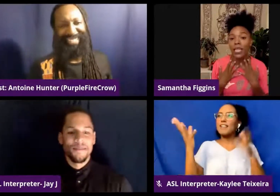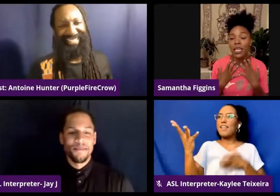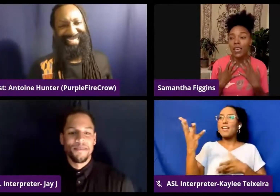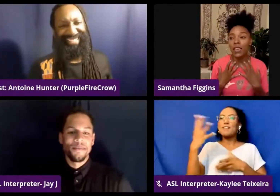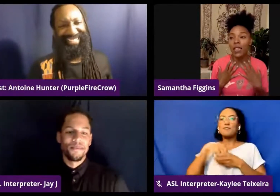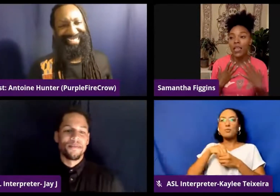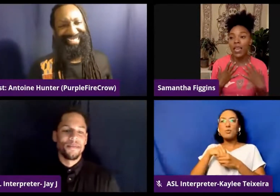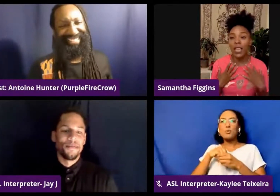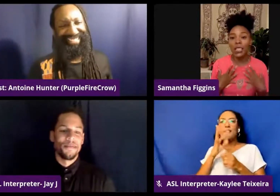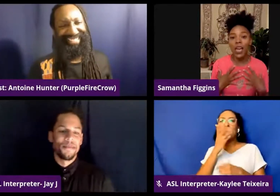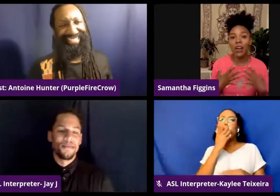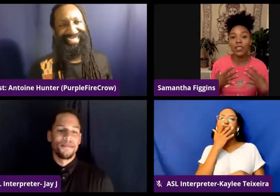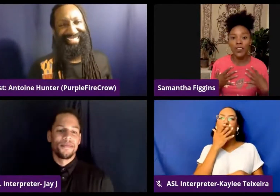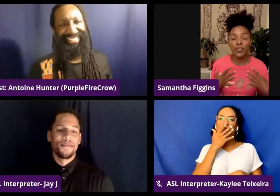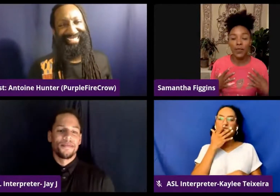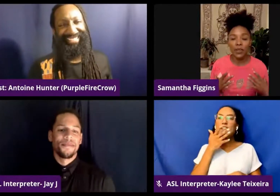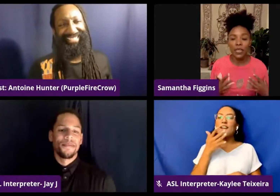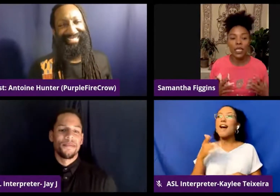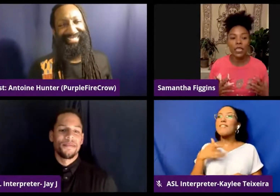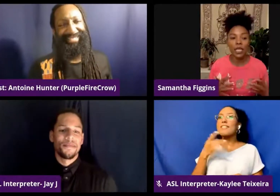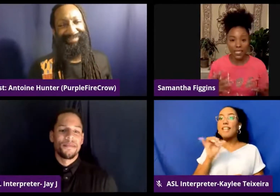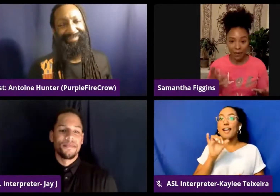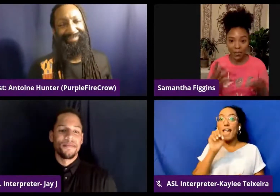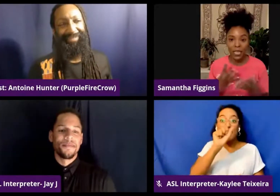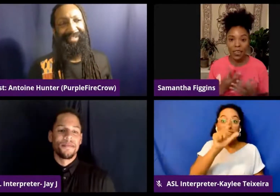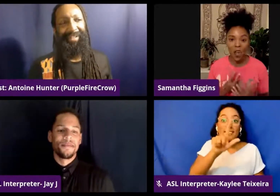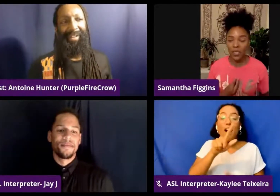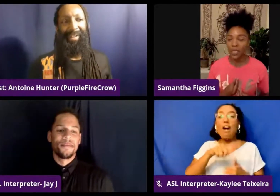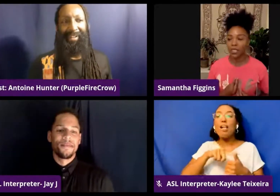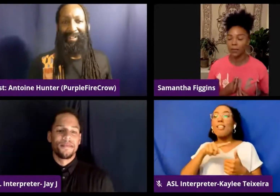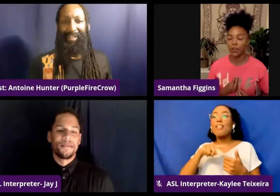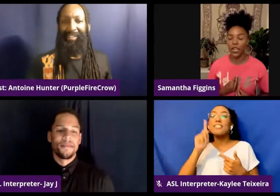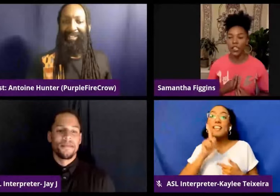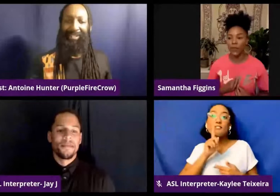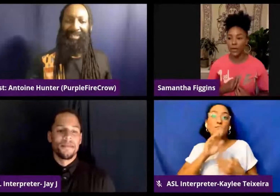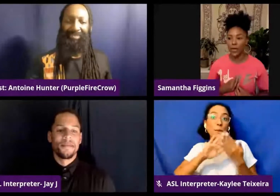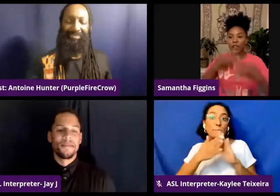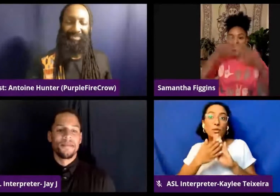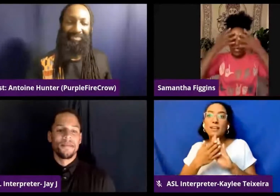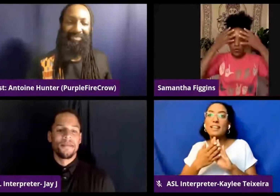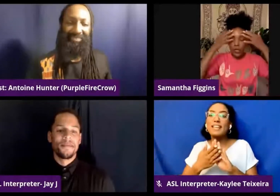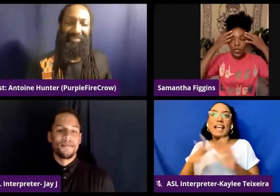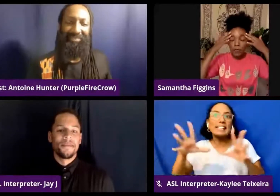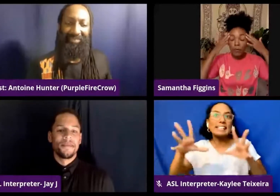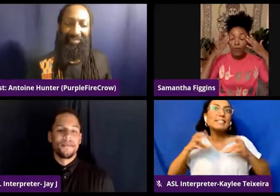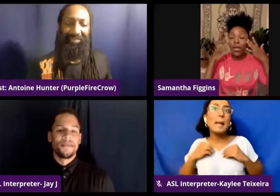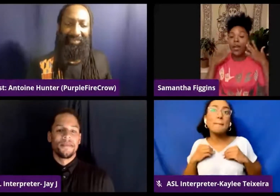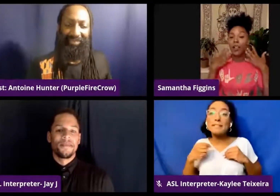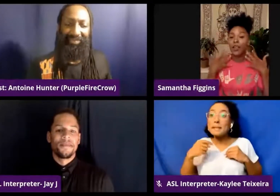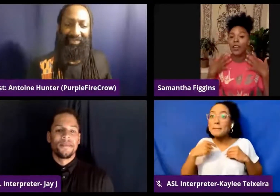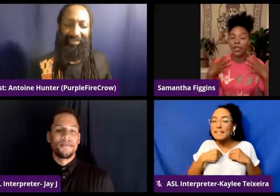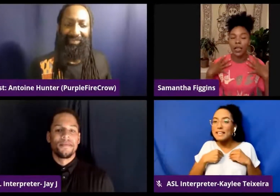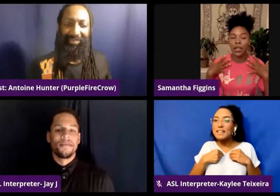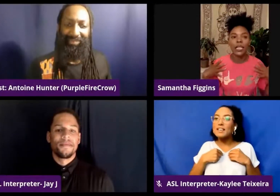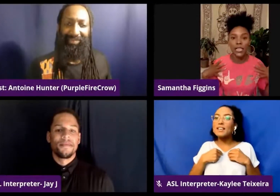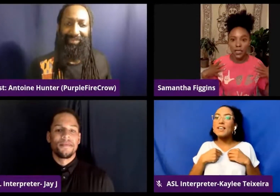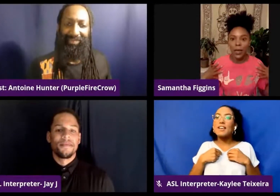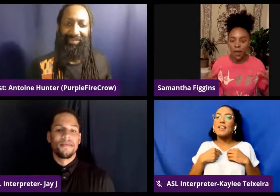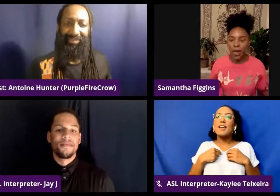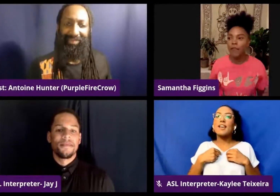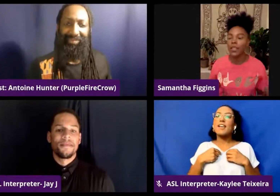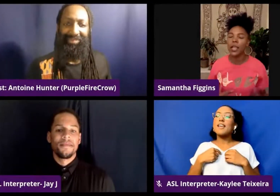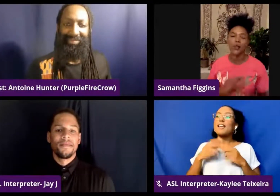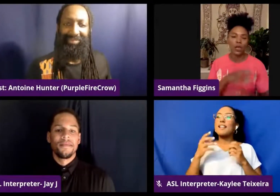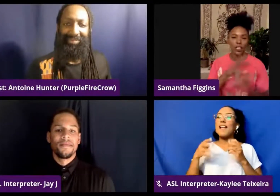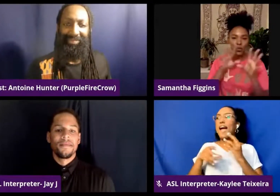like ASL, the deaf community, accepting all this exploration of myself is really bringing color and clarity to